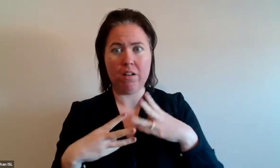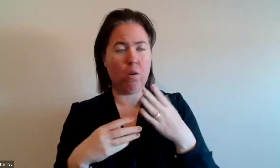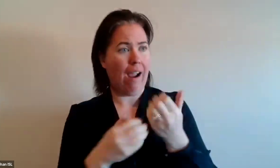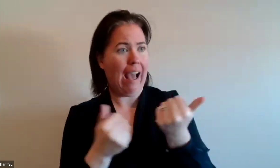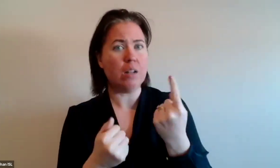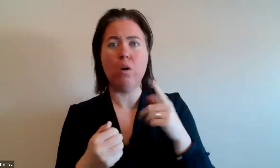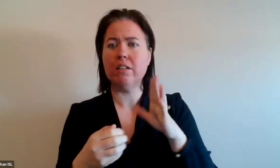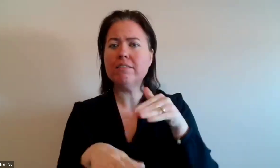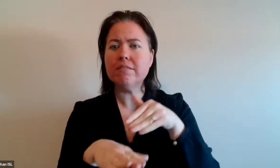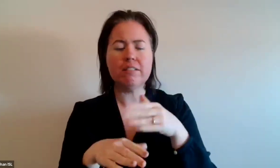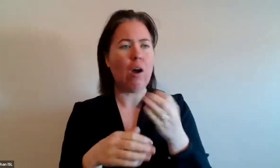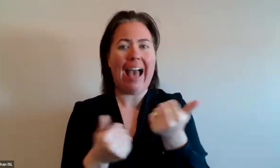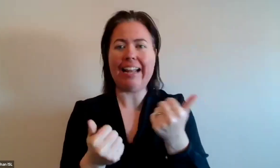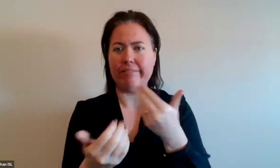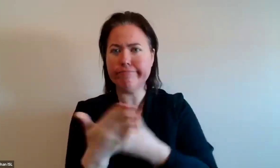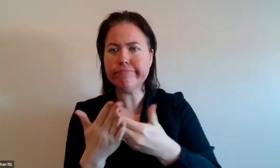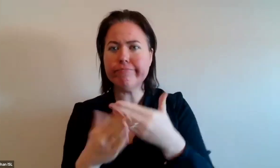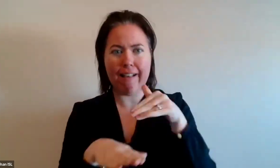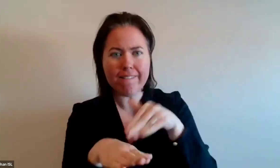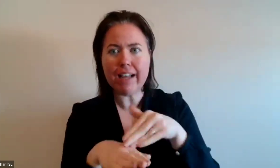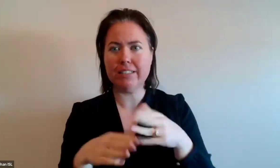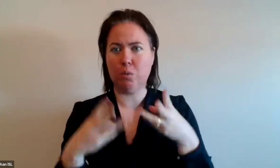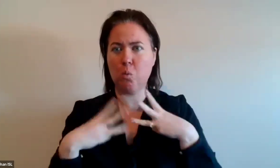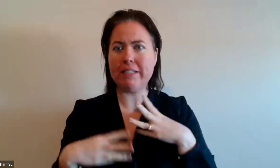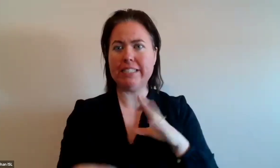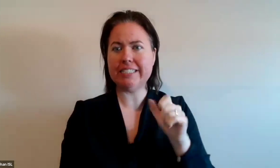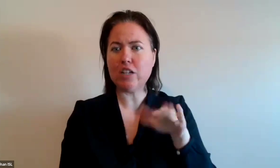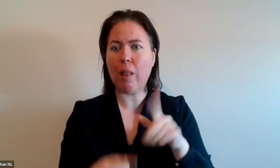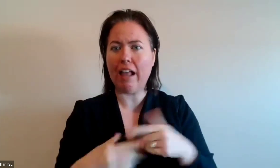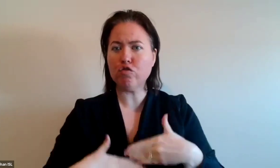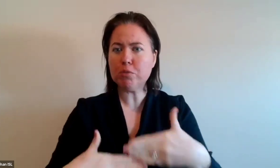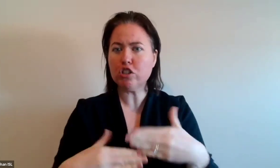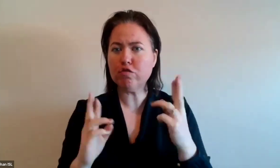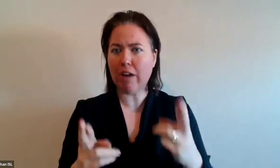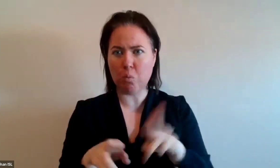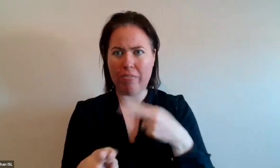and reproductive rights of women and girls without their free and informed consent?